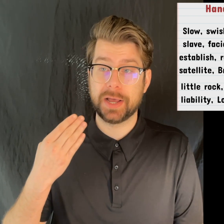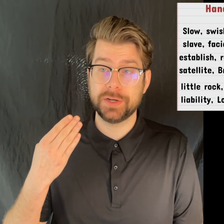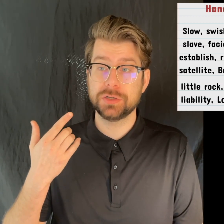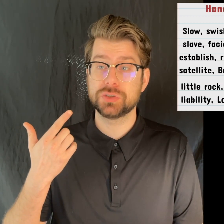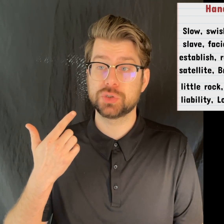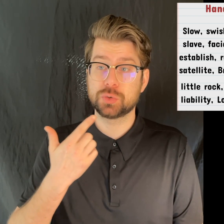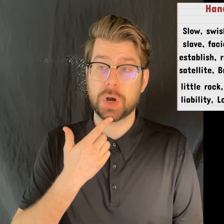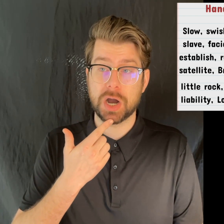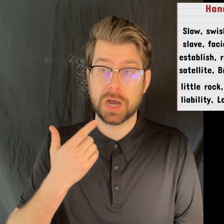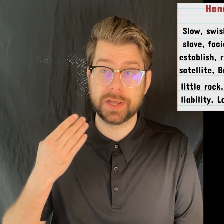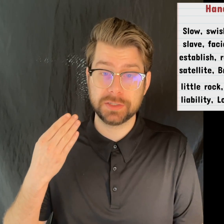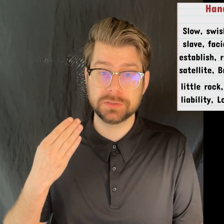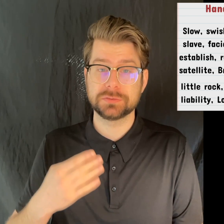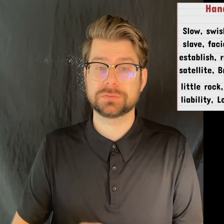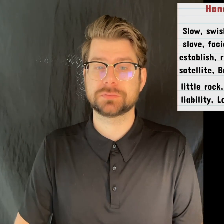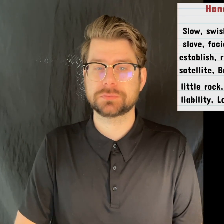schwan, schwan,